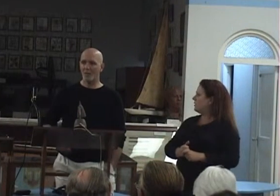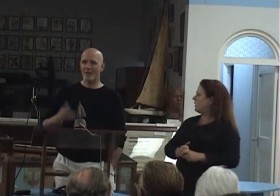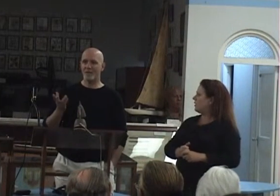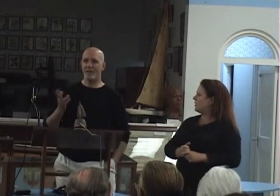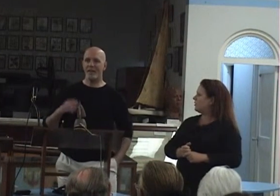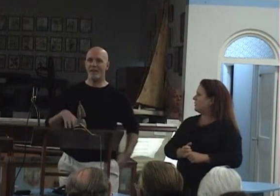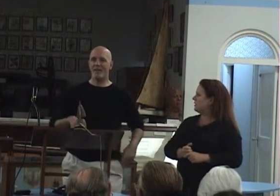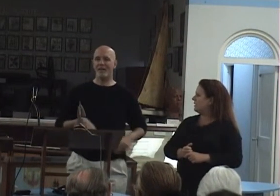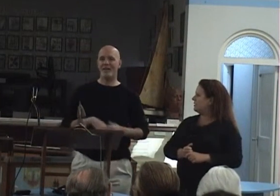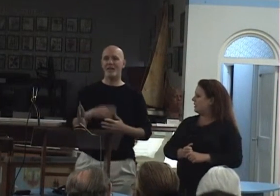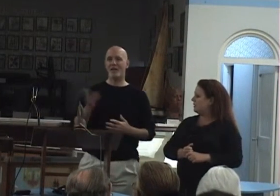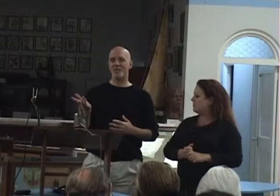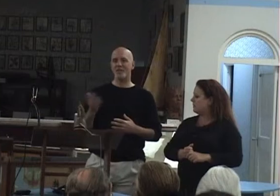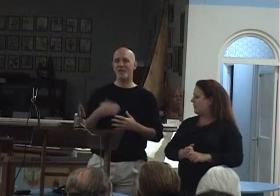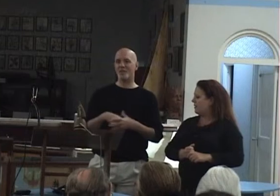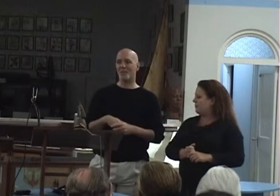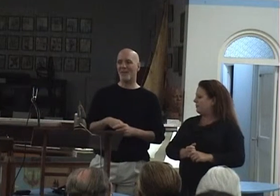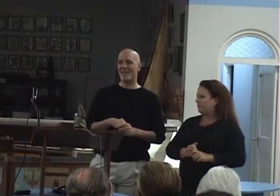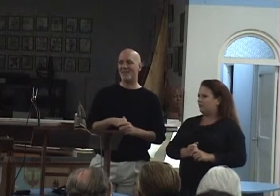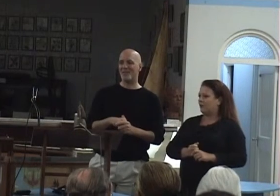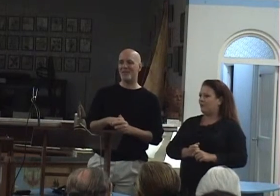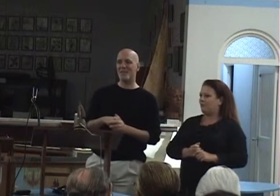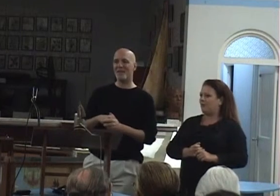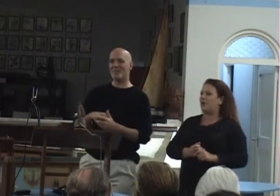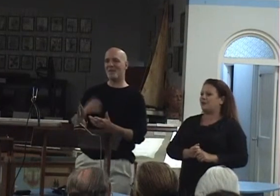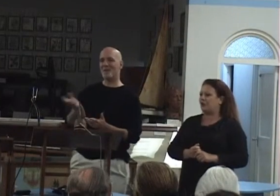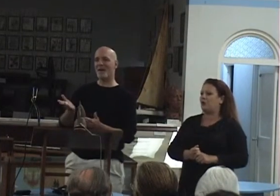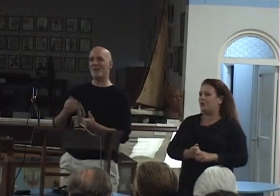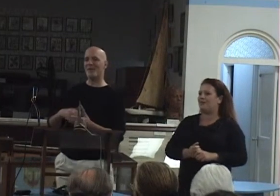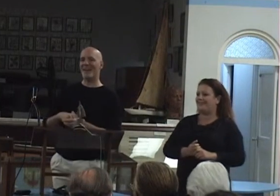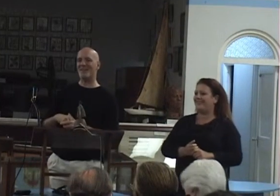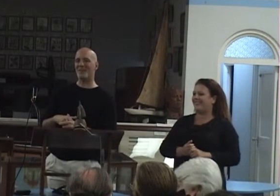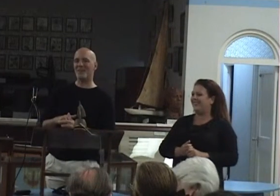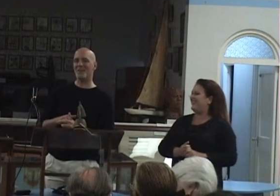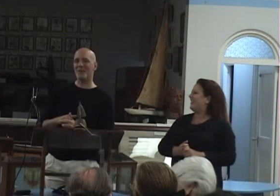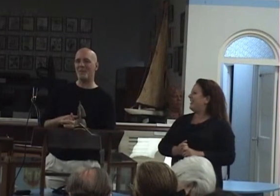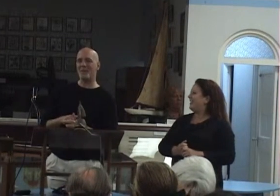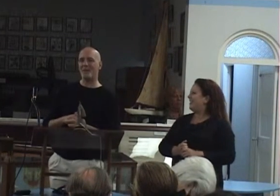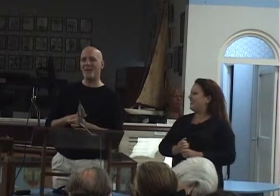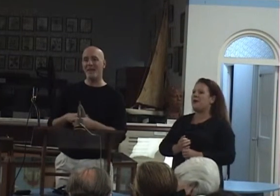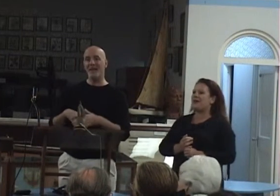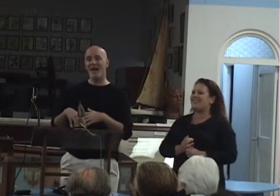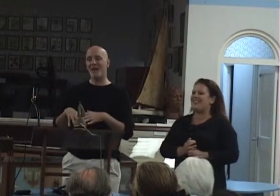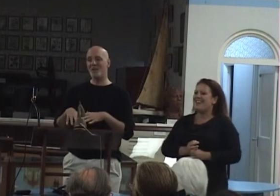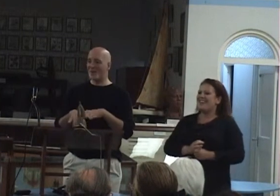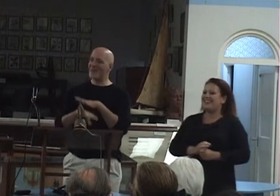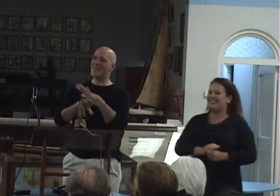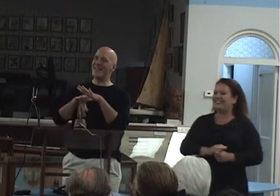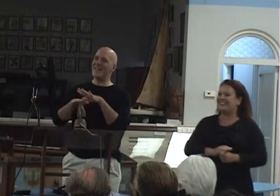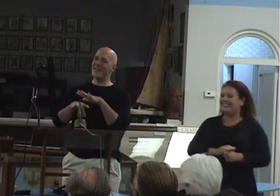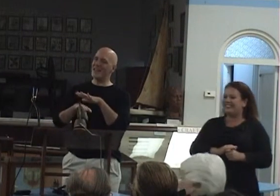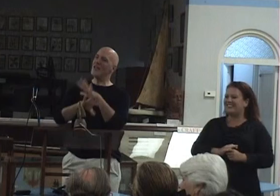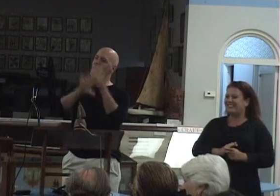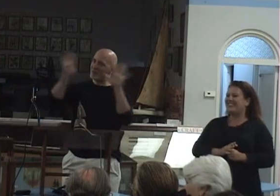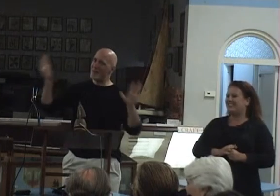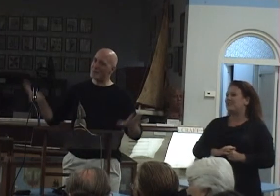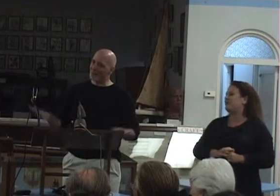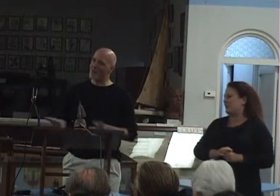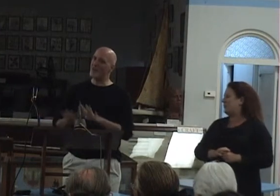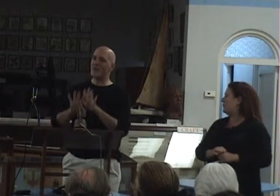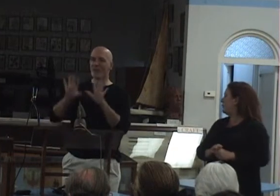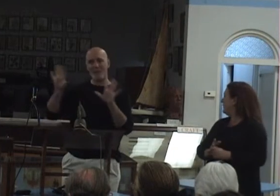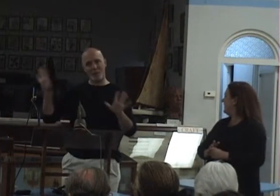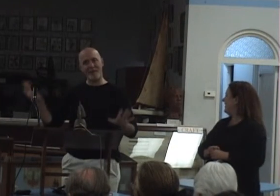hear. Well, actually, Dr. Saunders could probably answer it even better than That's I'm true. probably answering it from her book. But you do